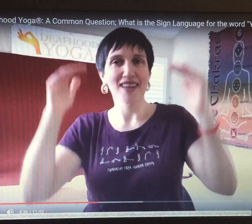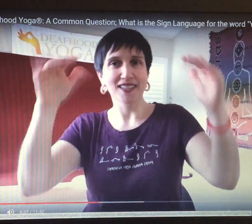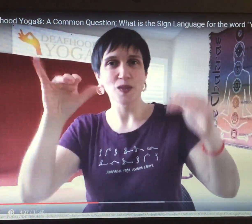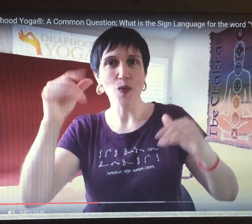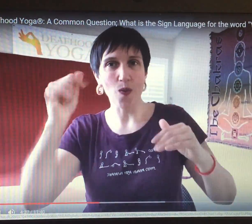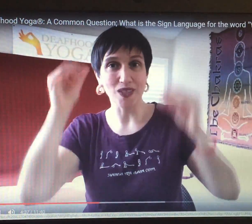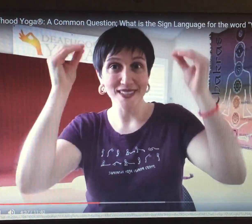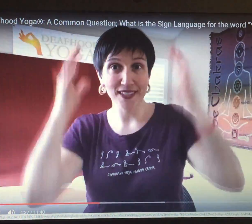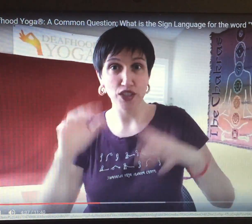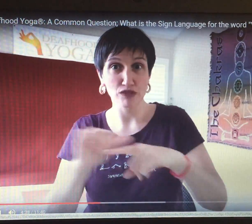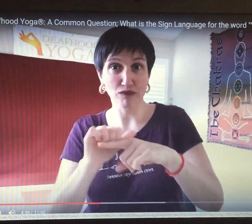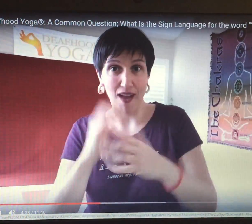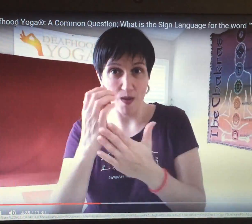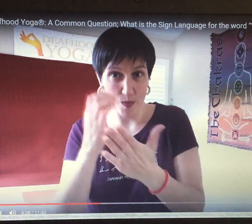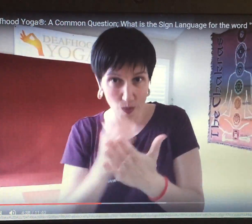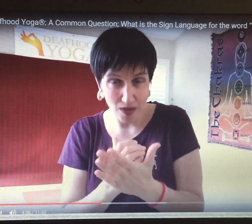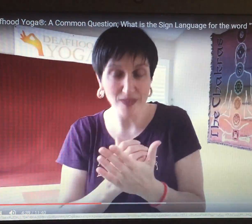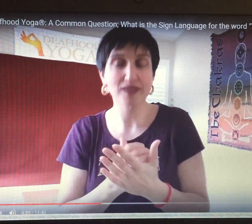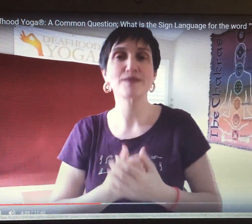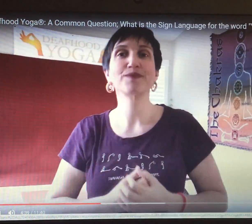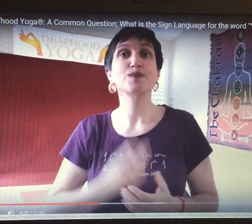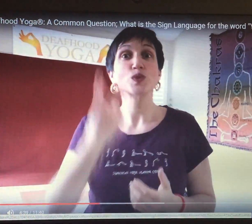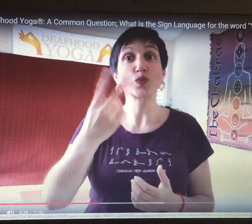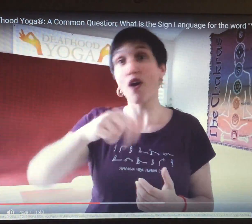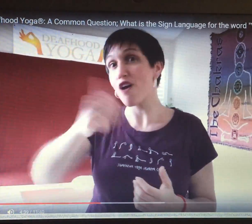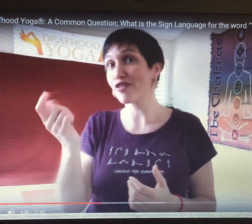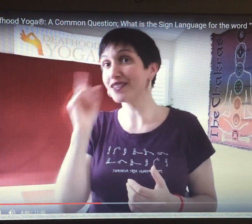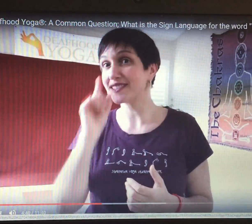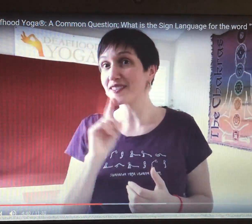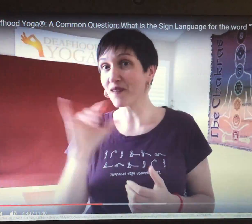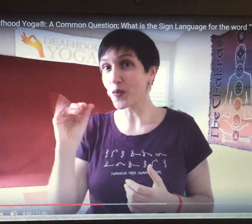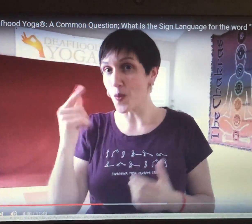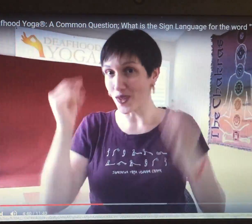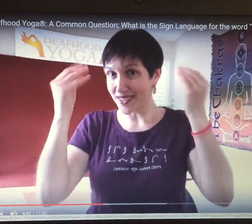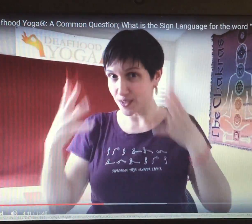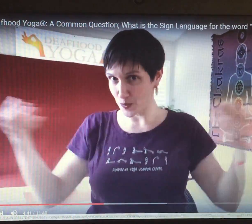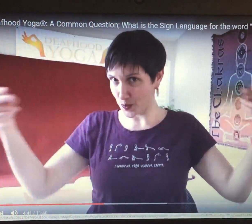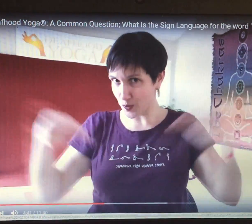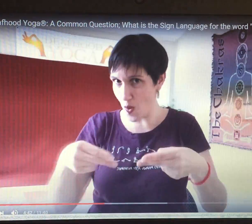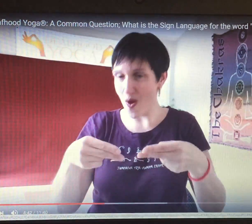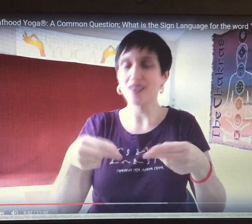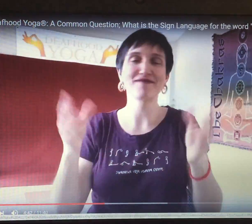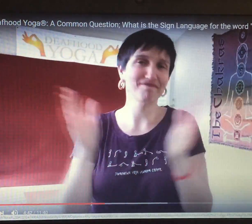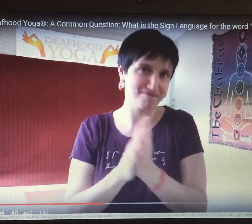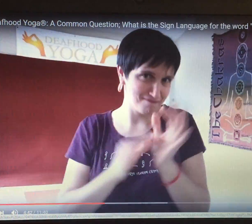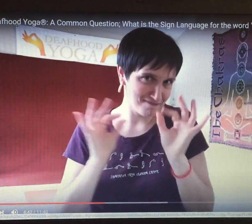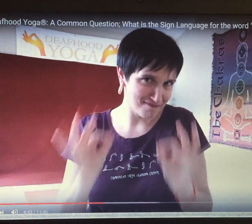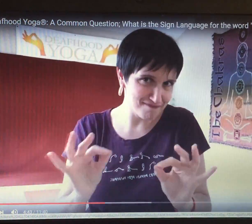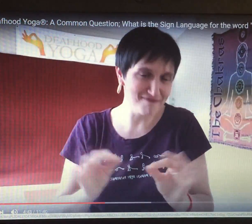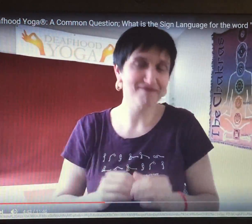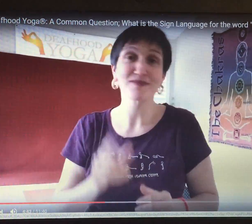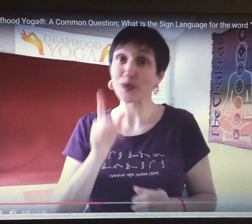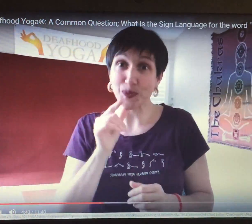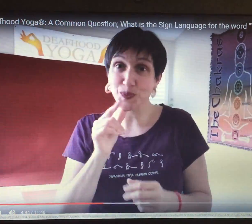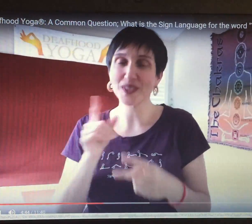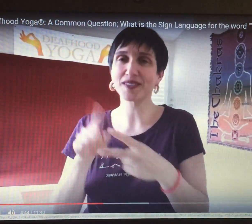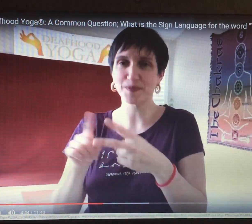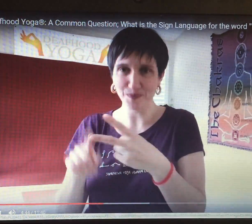for an advanced yoga teaching training course. And there was 2 other deaf yoga teachers as well that joined. I thought, this is